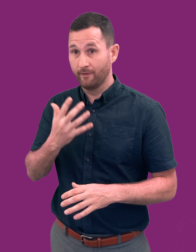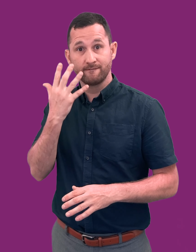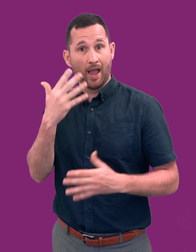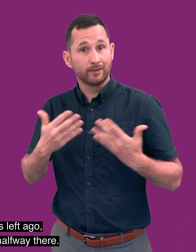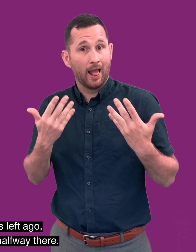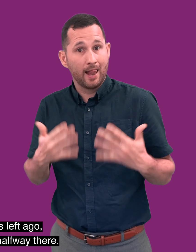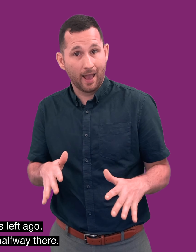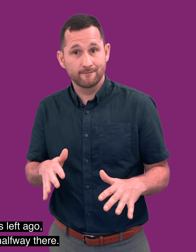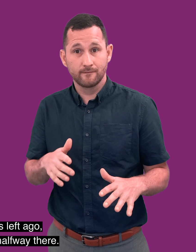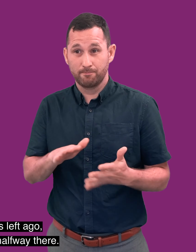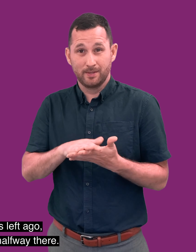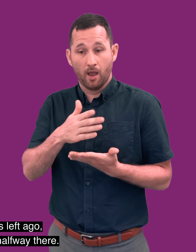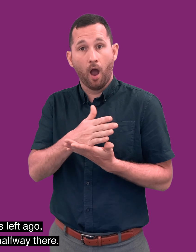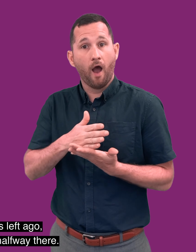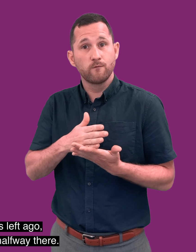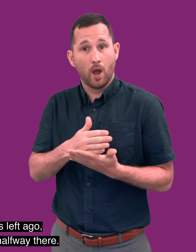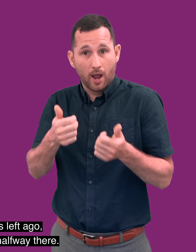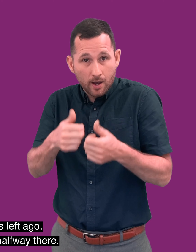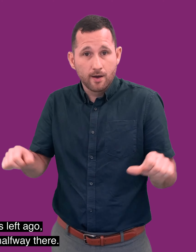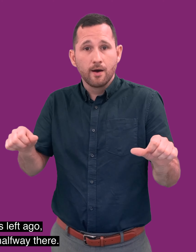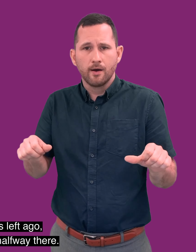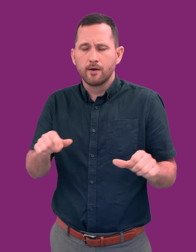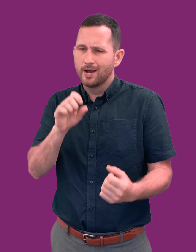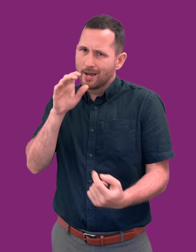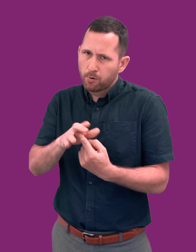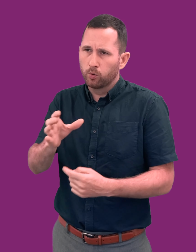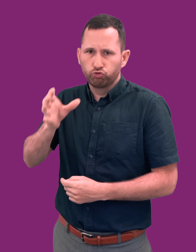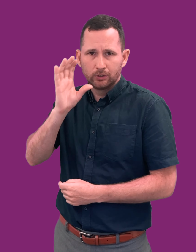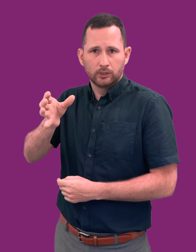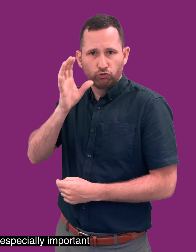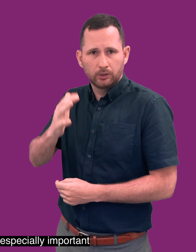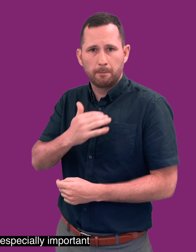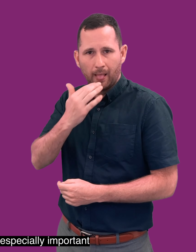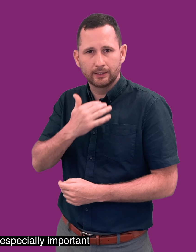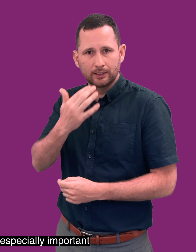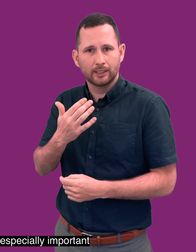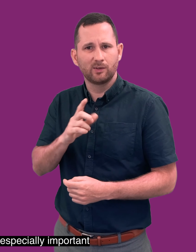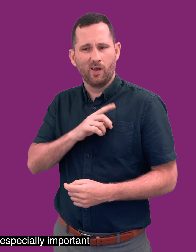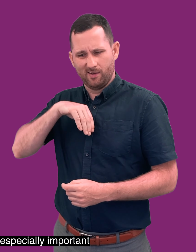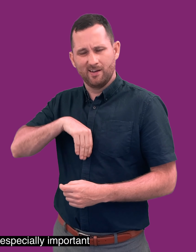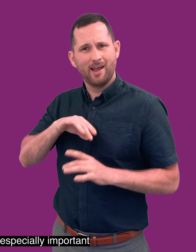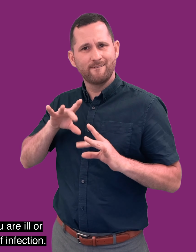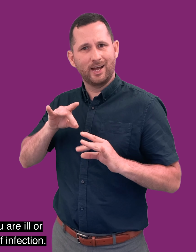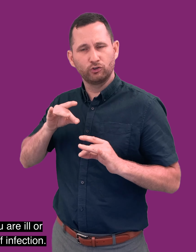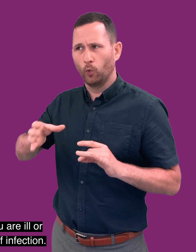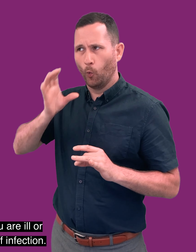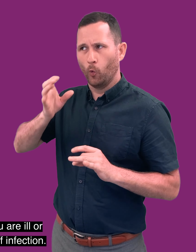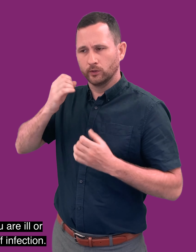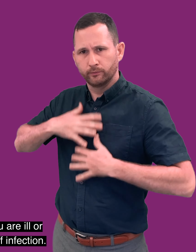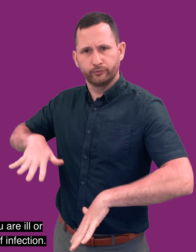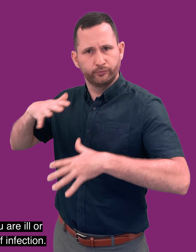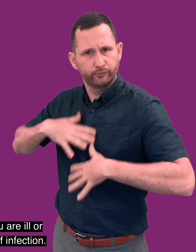5 days left to go. You're over halfway there. Keeping hydrated is especially important when you're ill or fighting